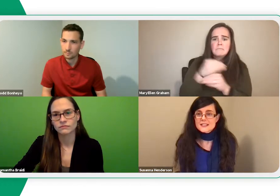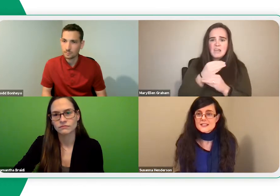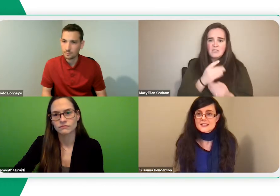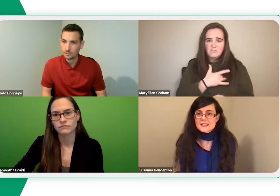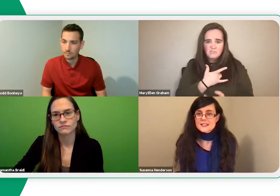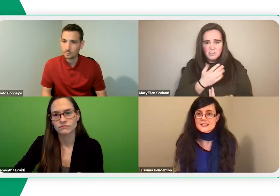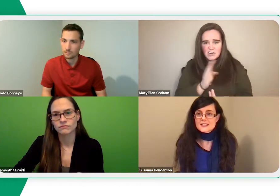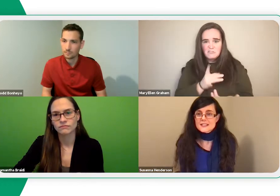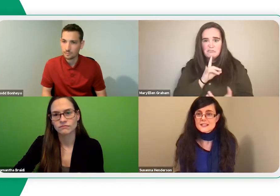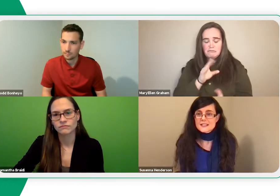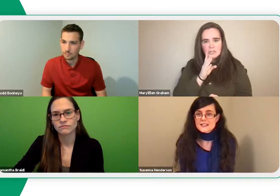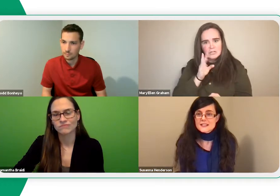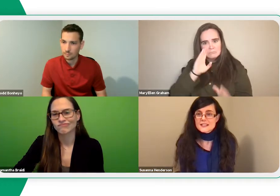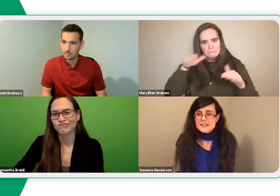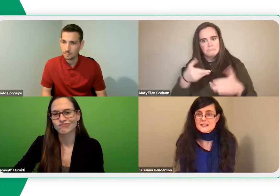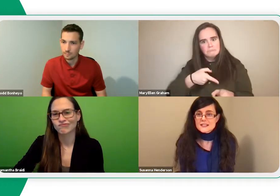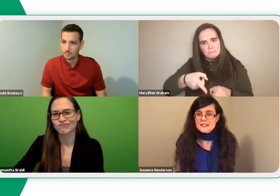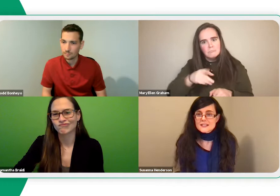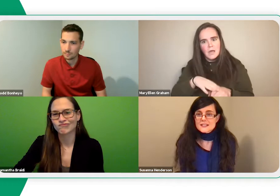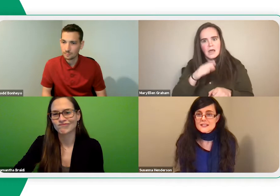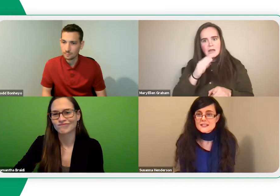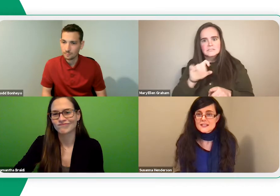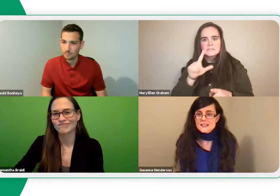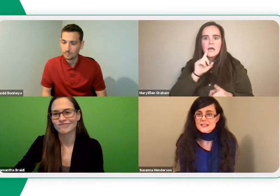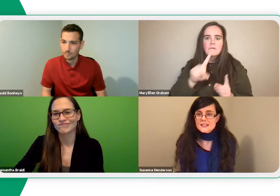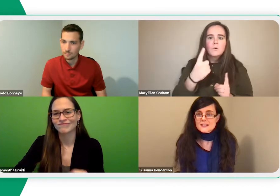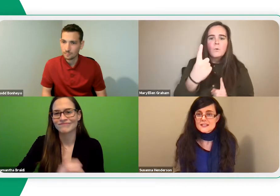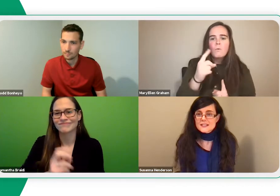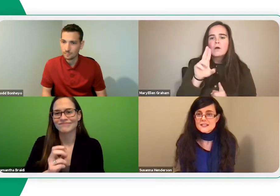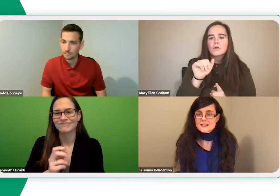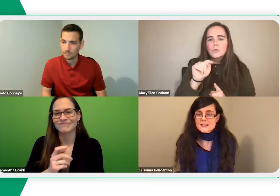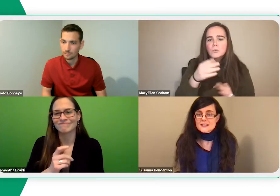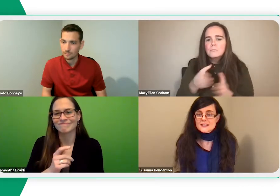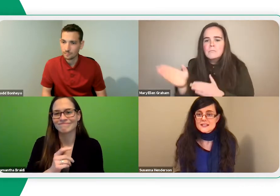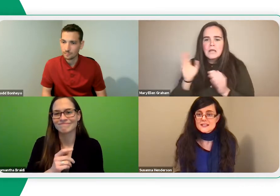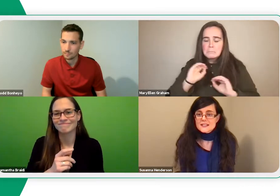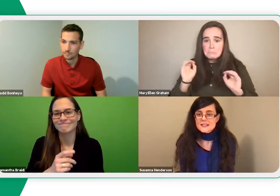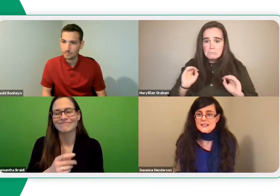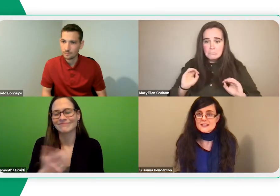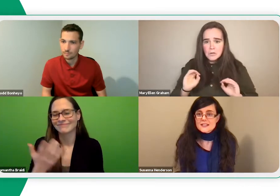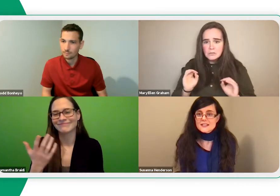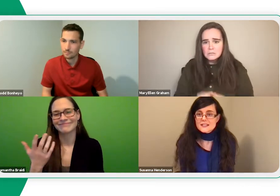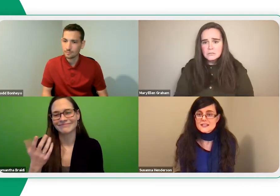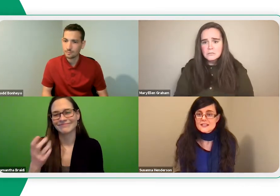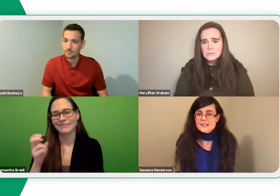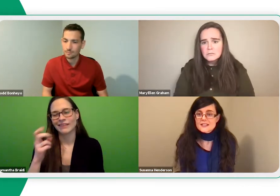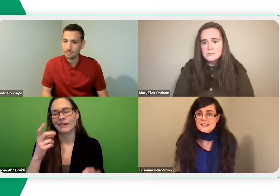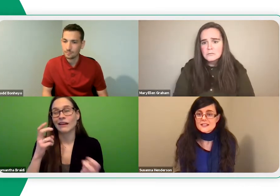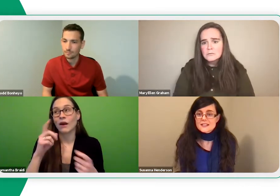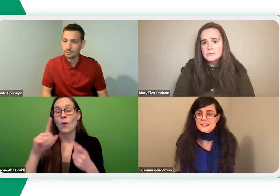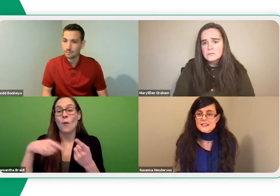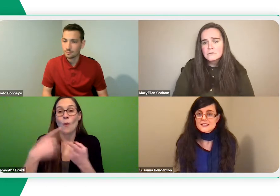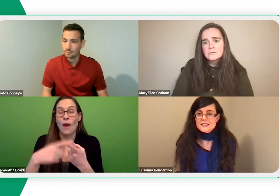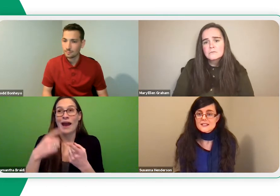Or are you using it in computer class? Is there another time where students are exposed to it? Because there really is no time where Excel